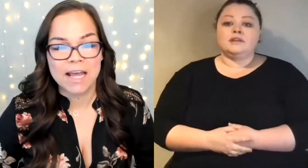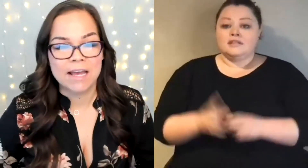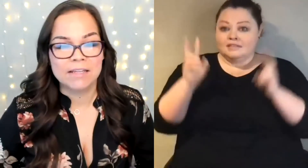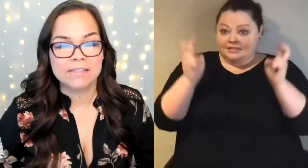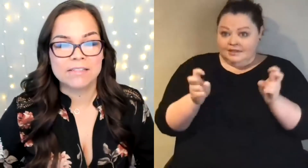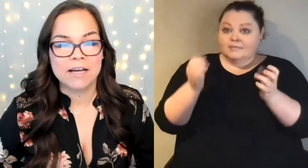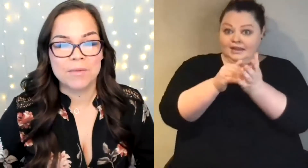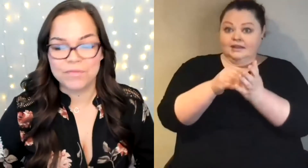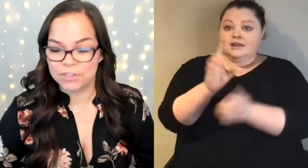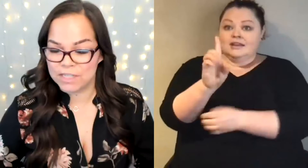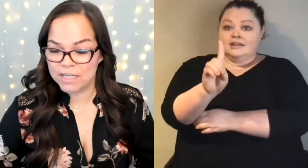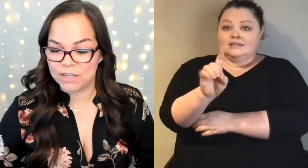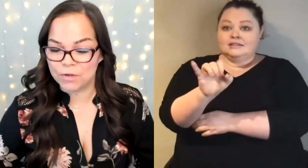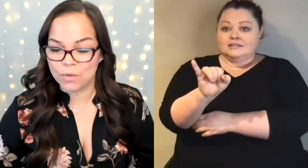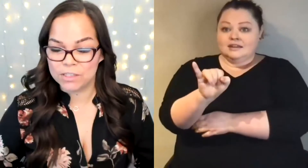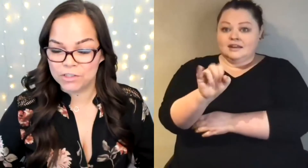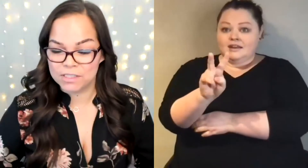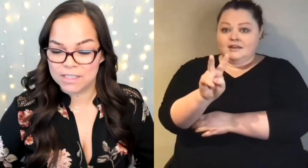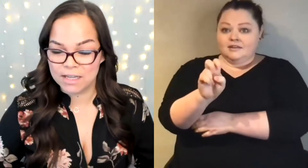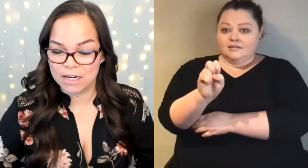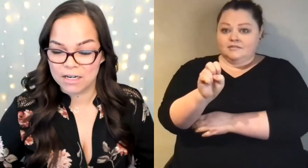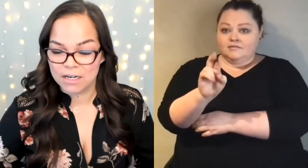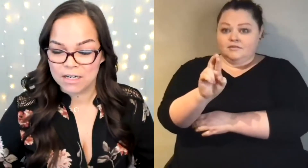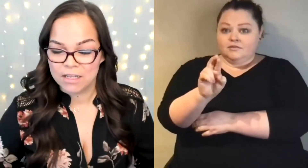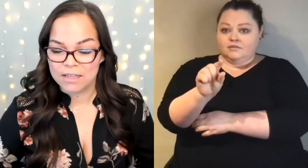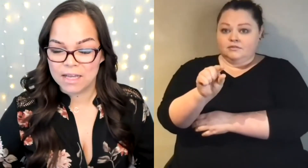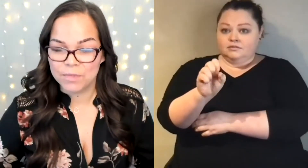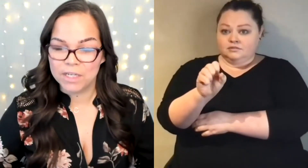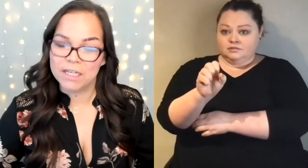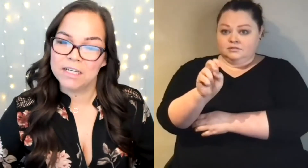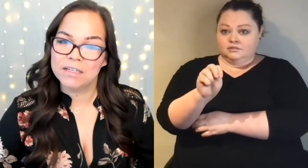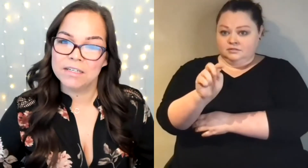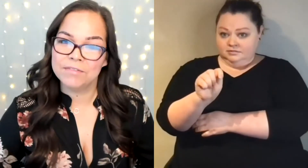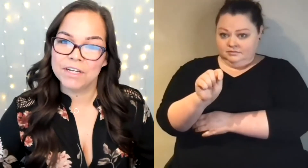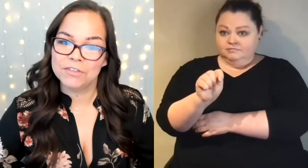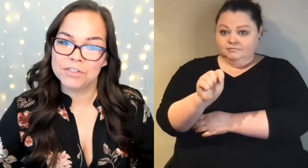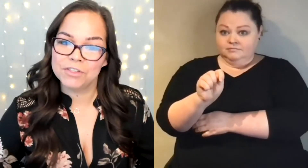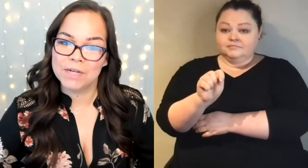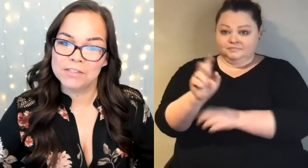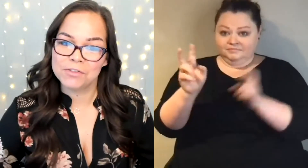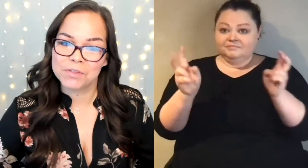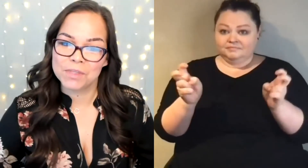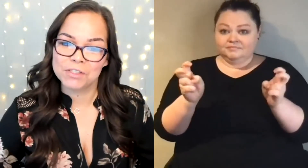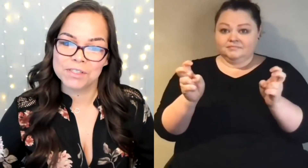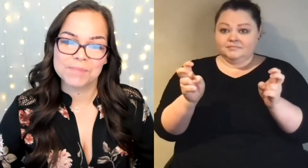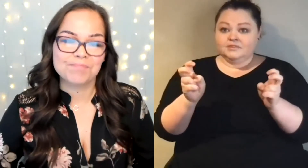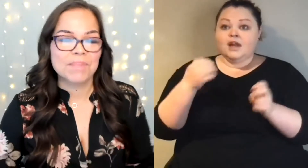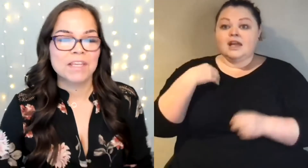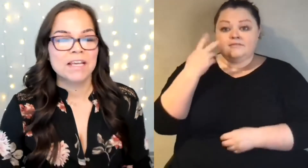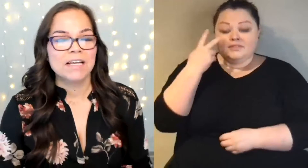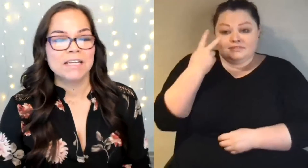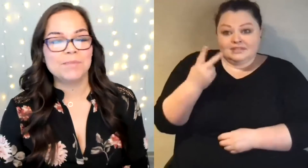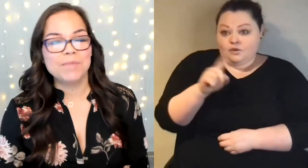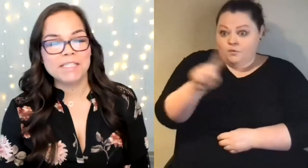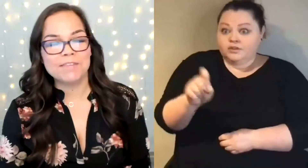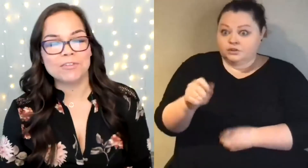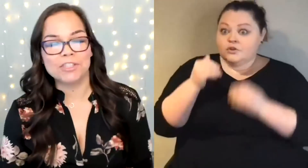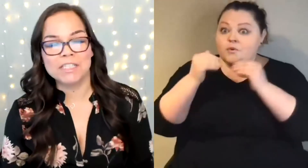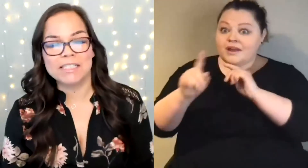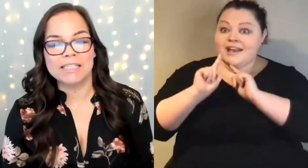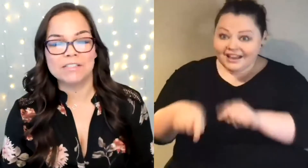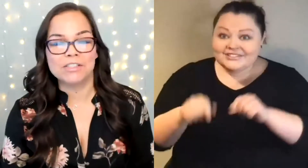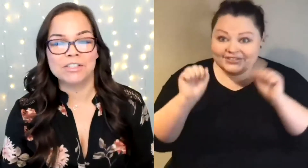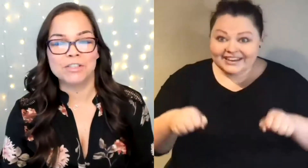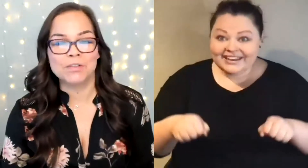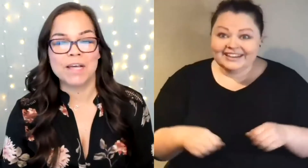Divergent, and if there's any questions in there, then we invite you to answer those questions. To be